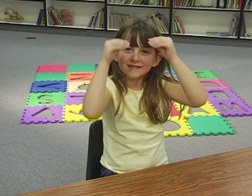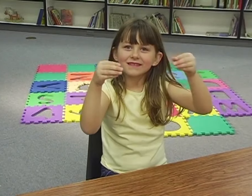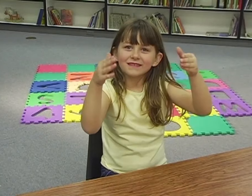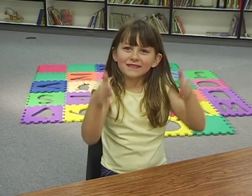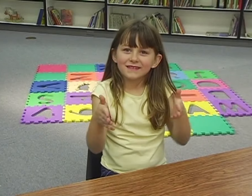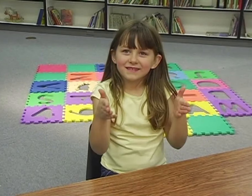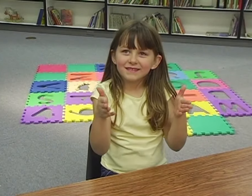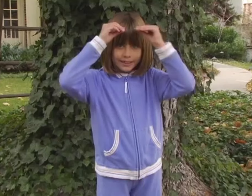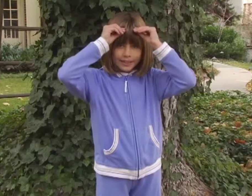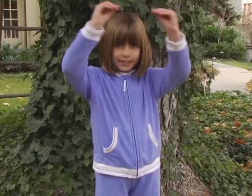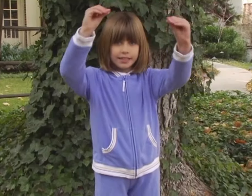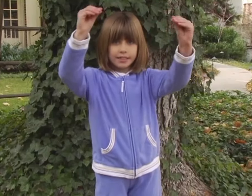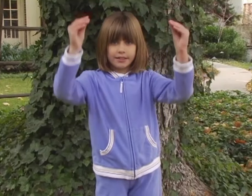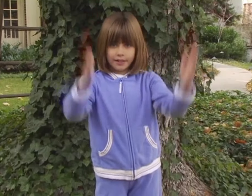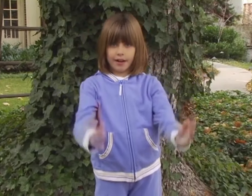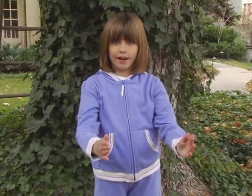Sign teach and show the person.